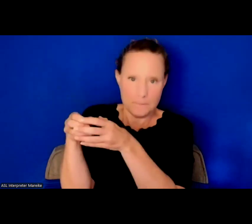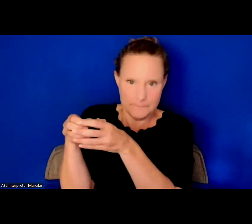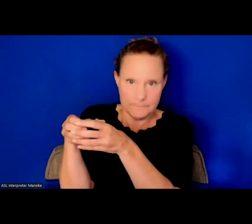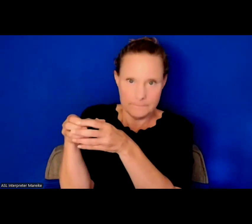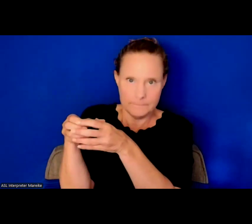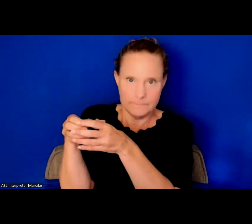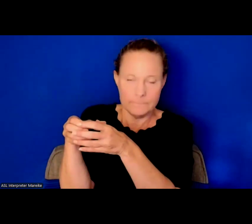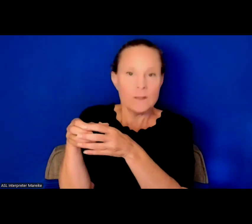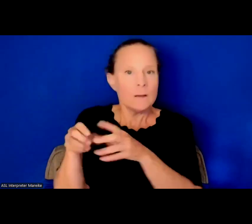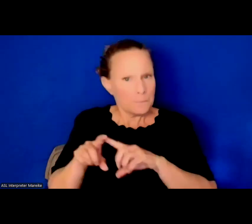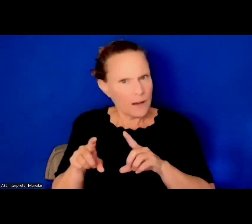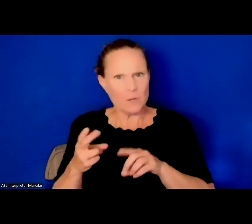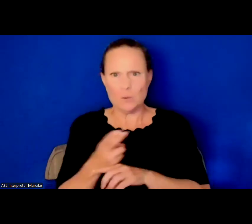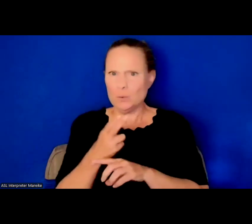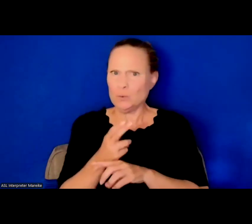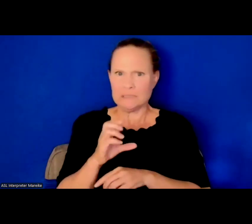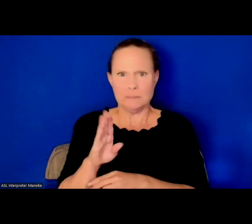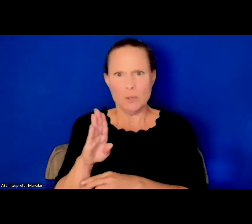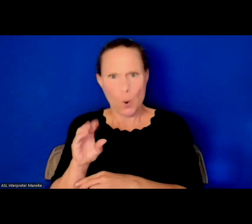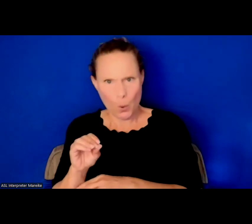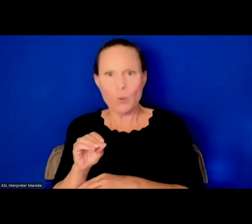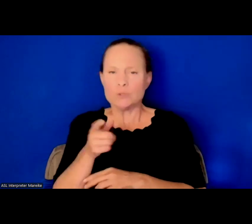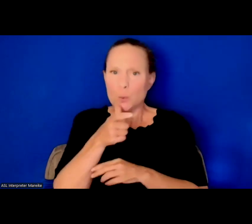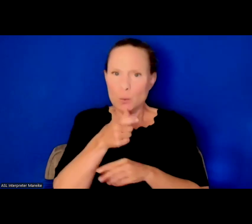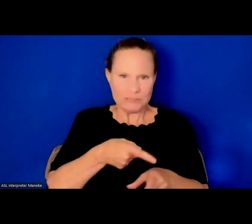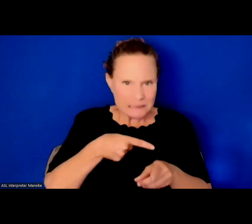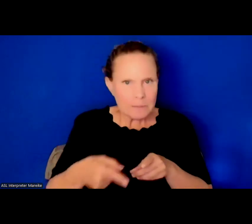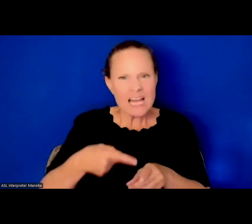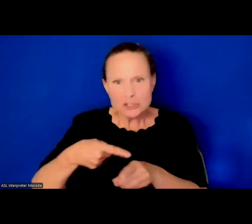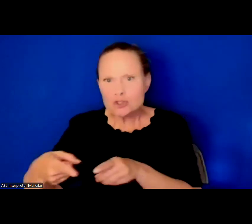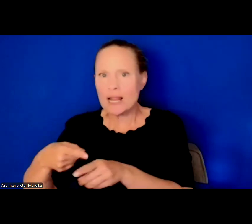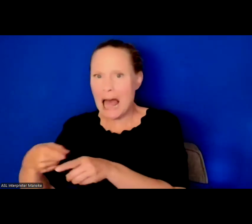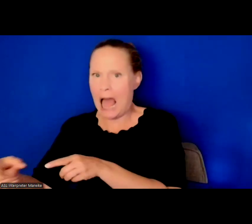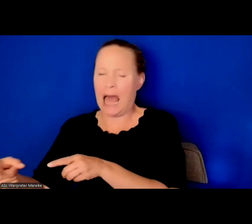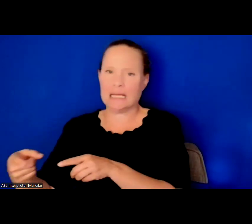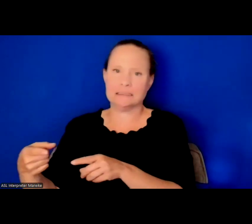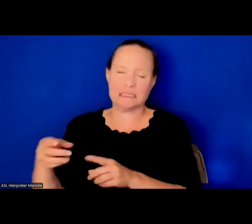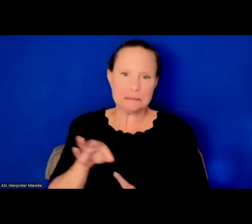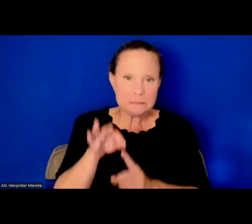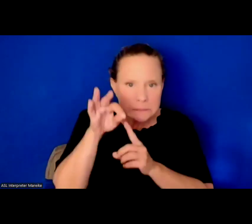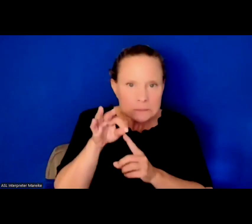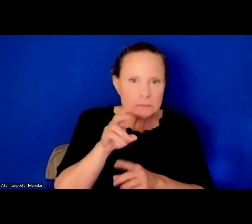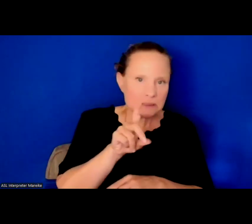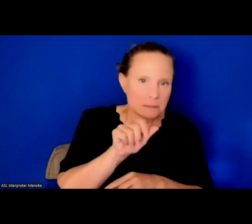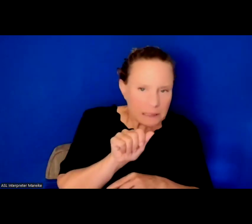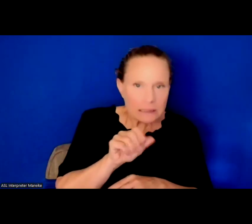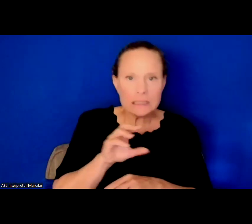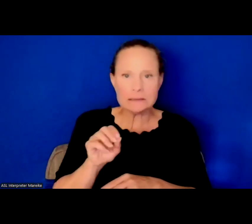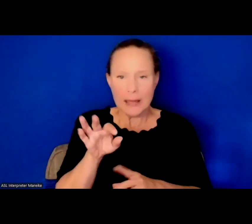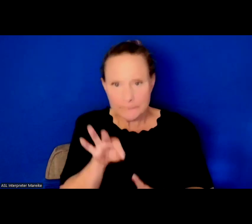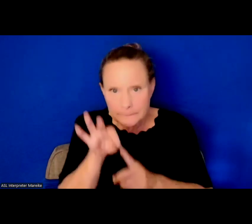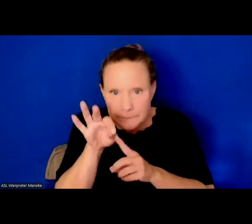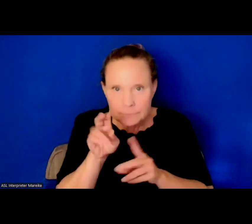community-based organizations that specialize in different disabilities and populations in order to